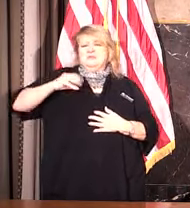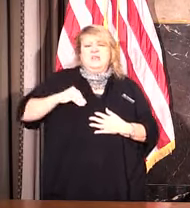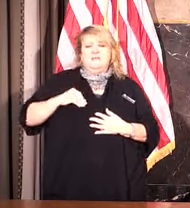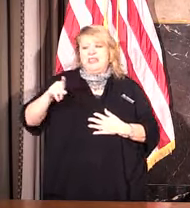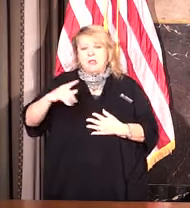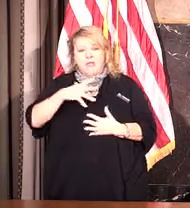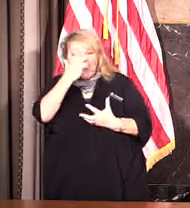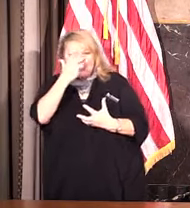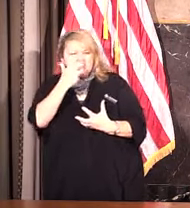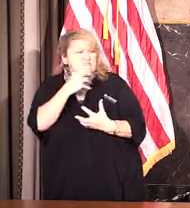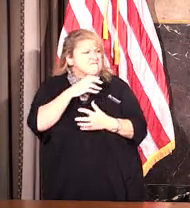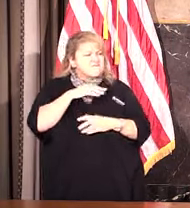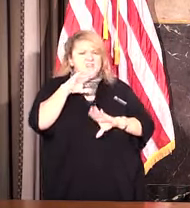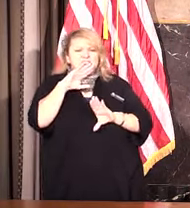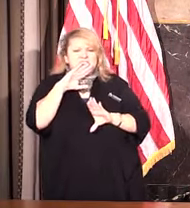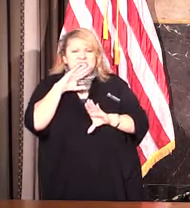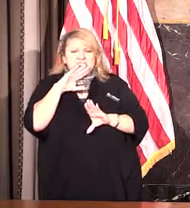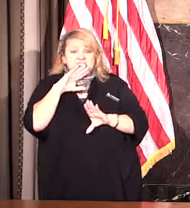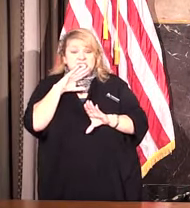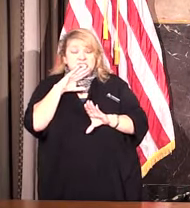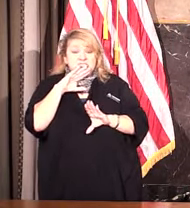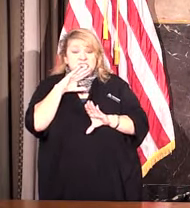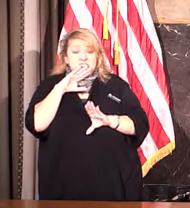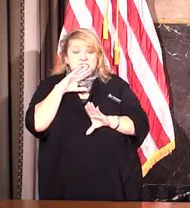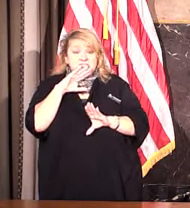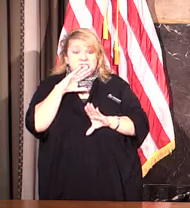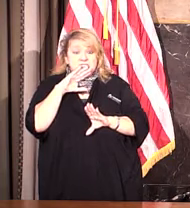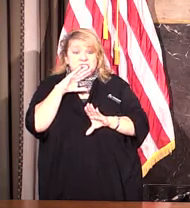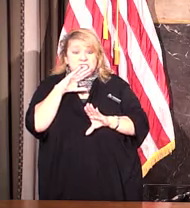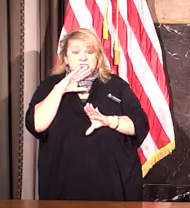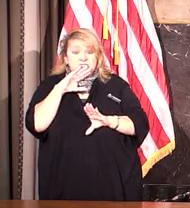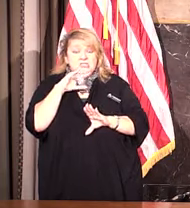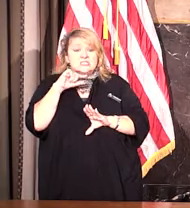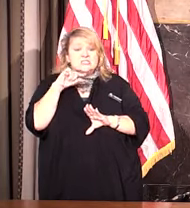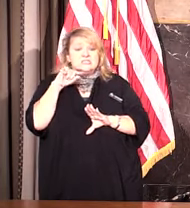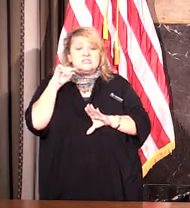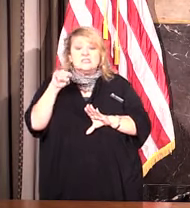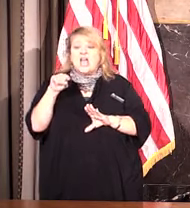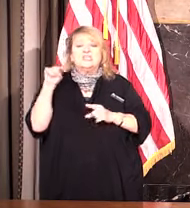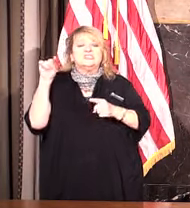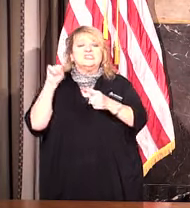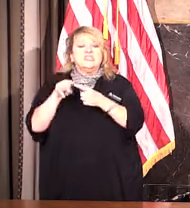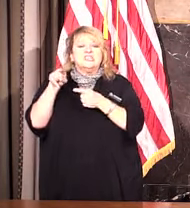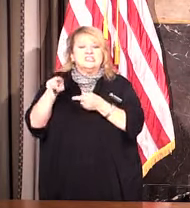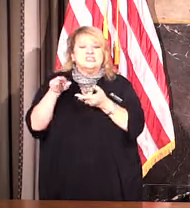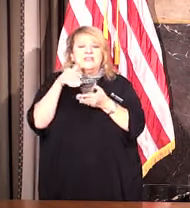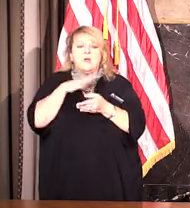anger and frustration literally up to their dying breath.